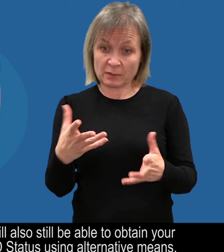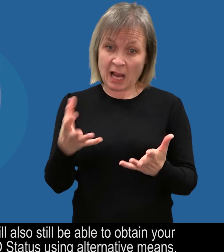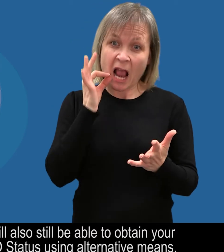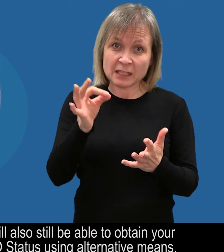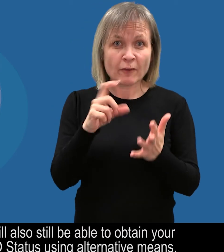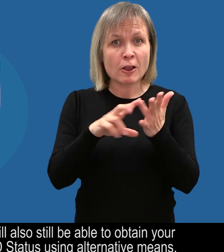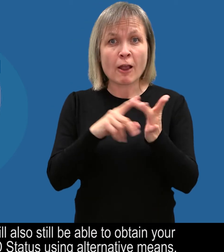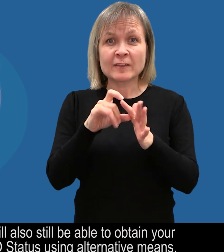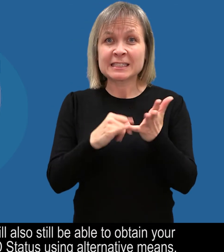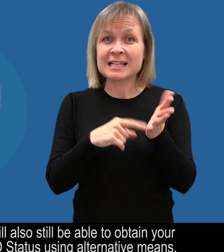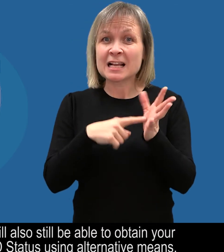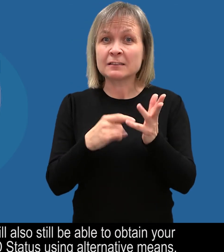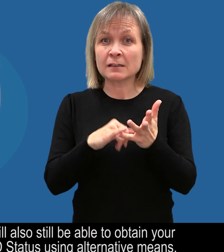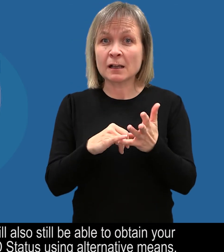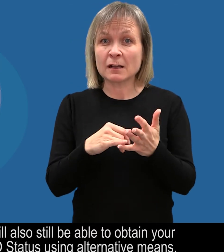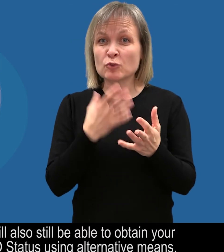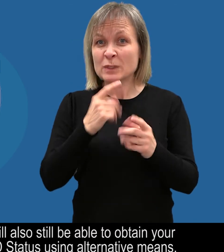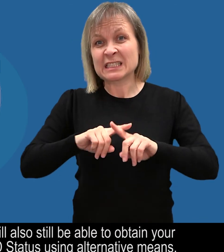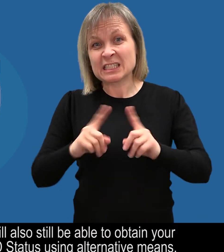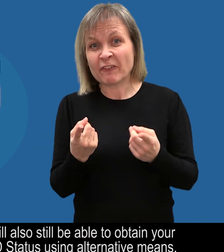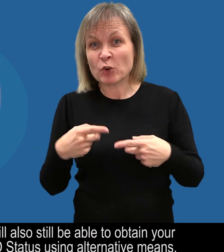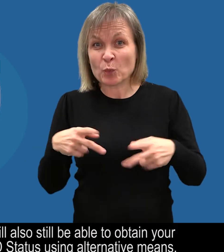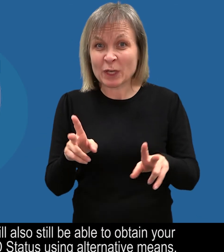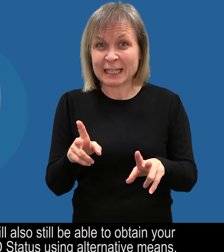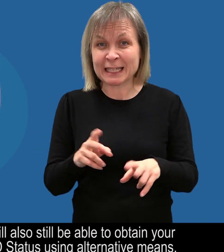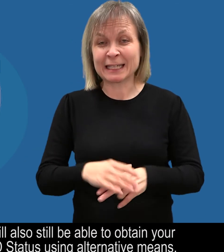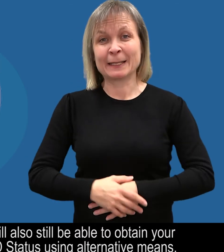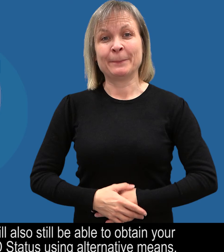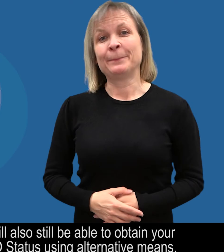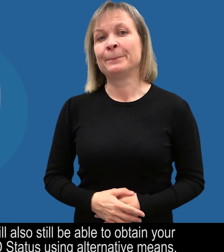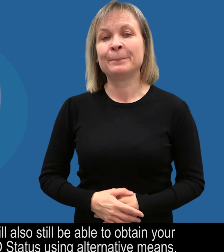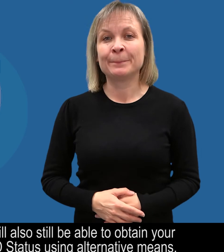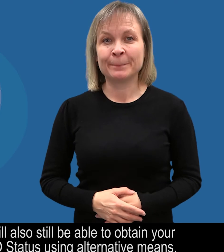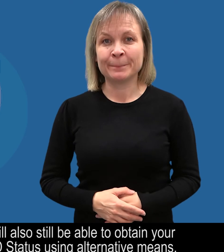You will also still be able to obtain your COVID status using alternative means.